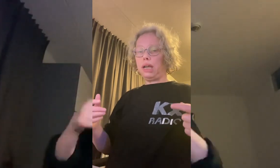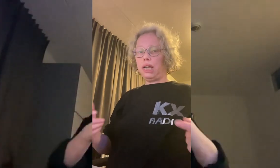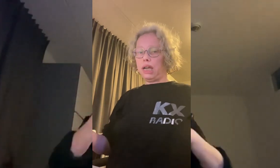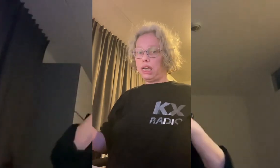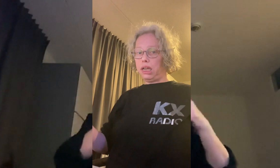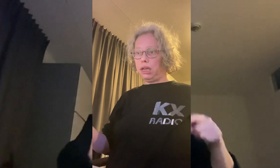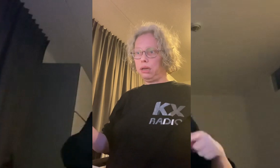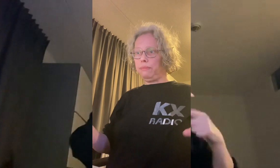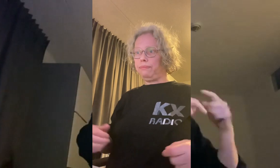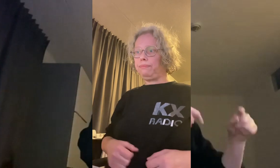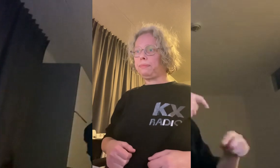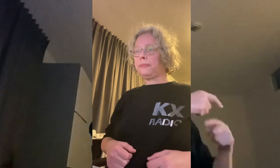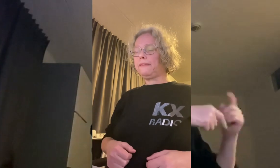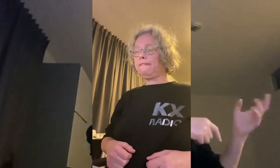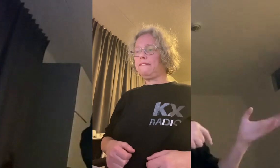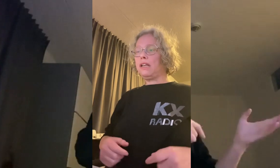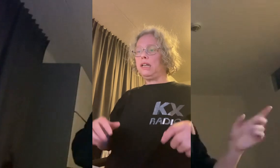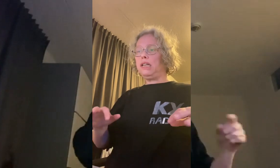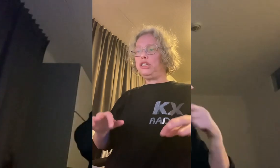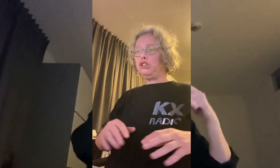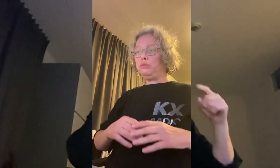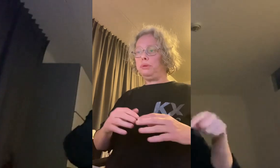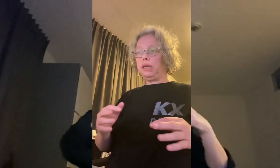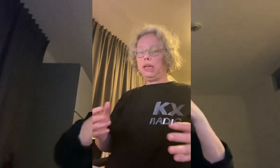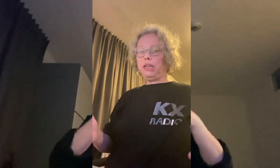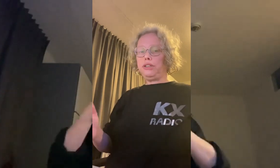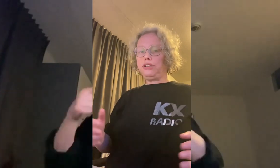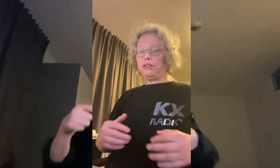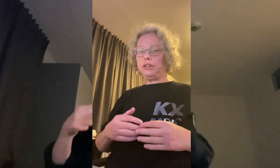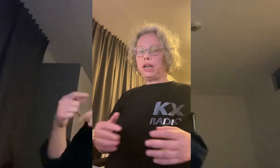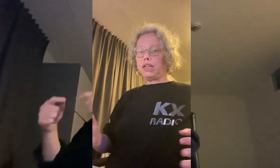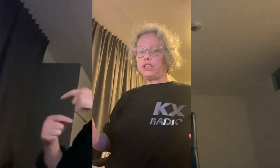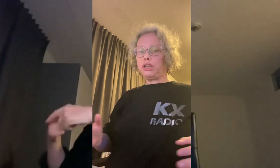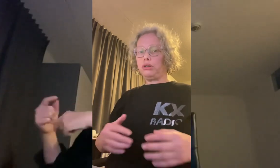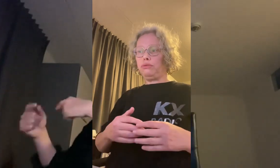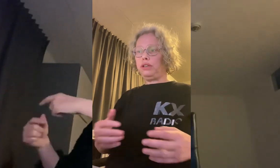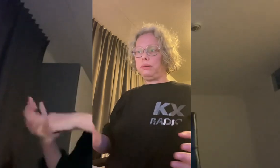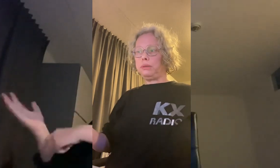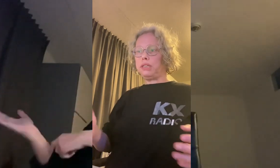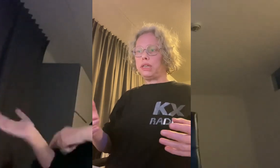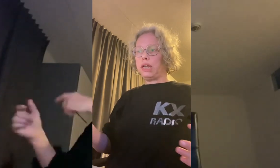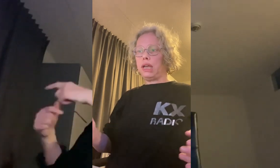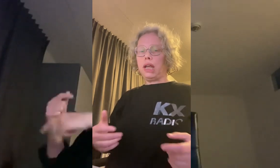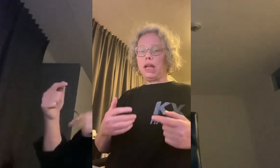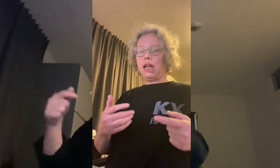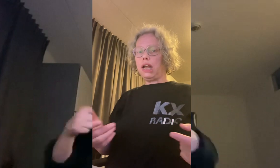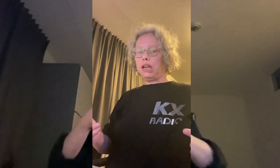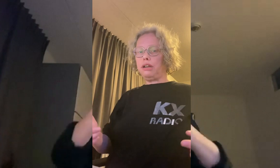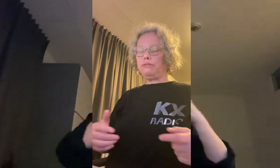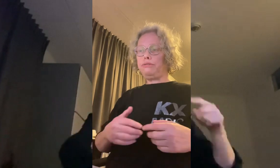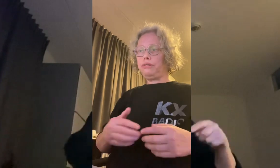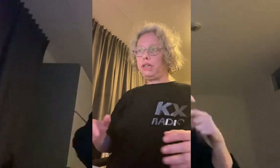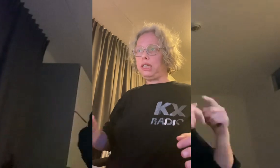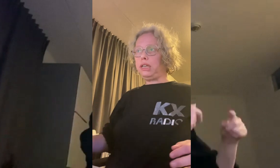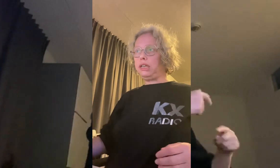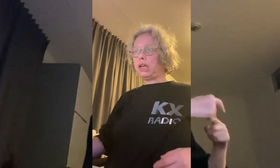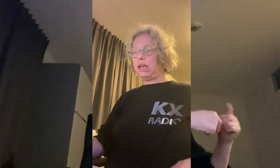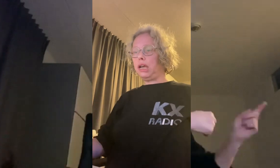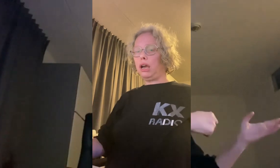hey, it should be International Women's Day every day.